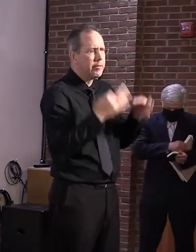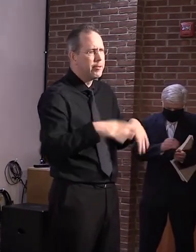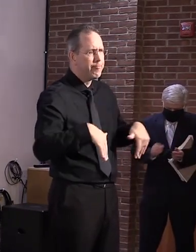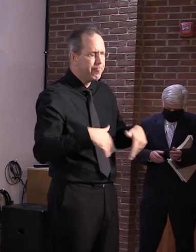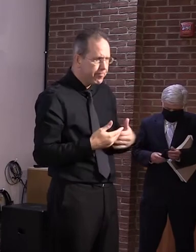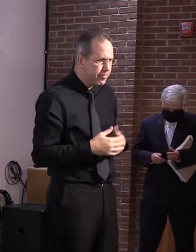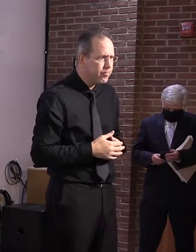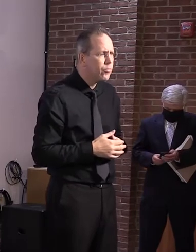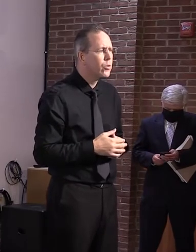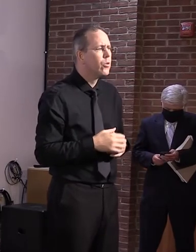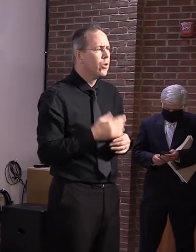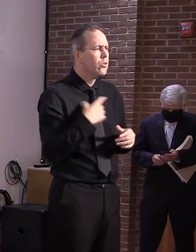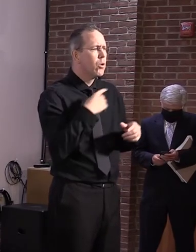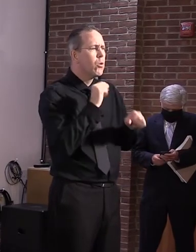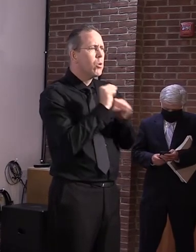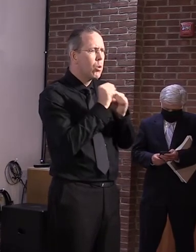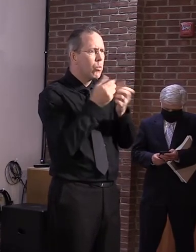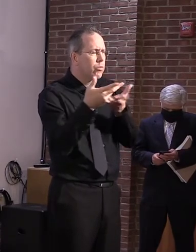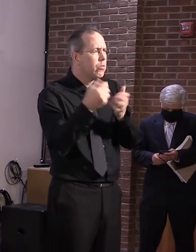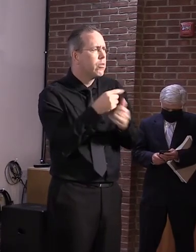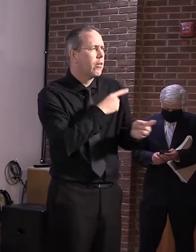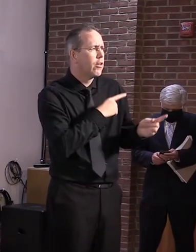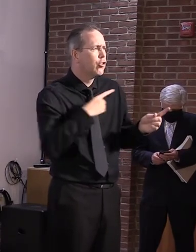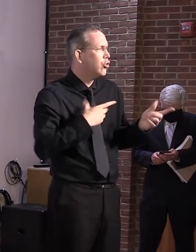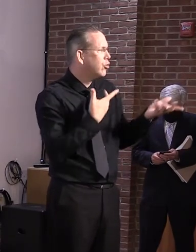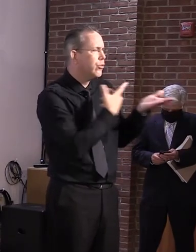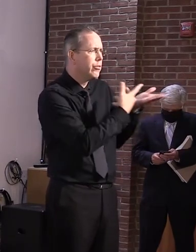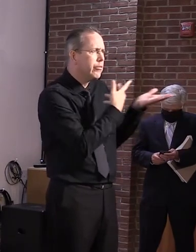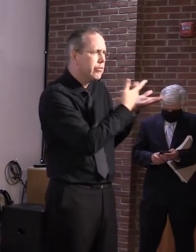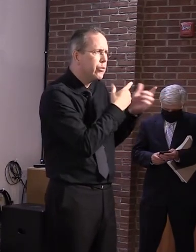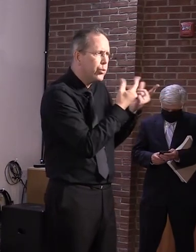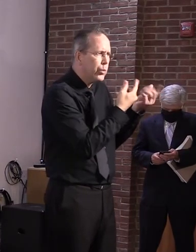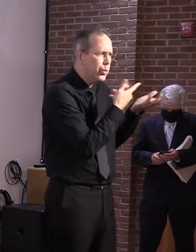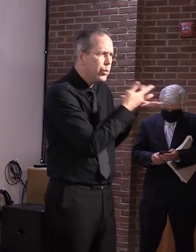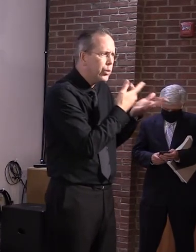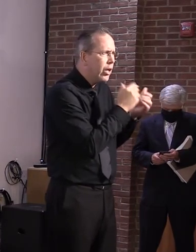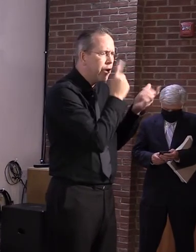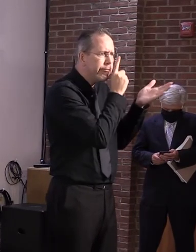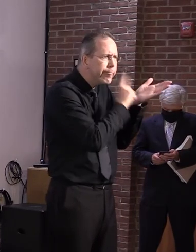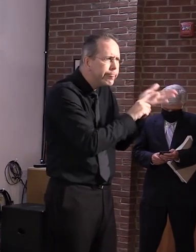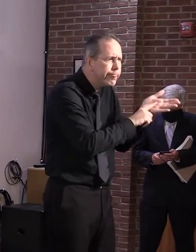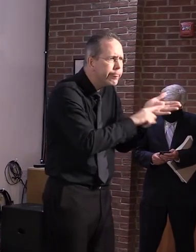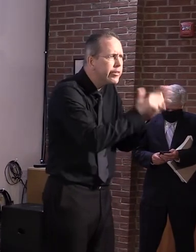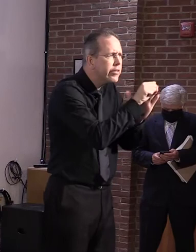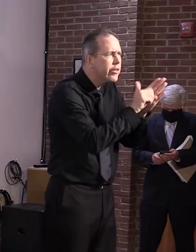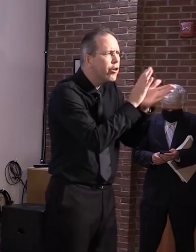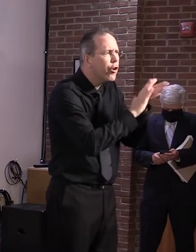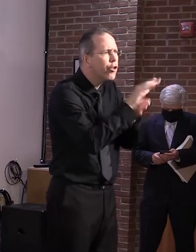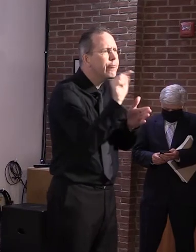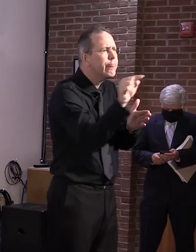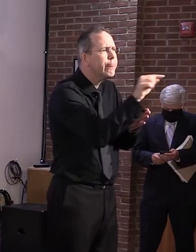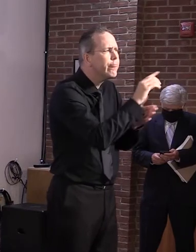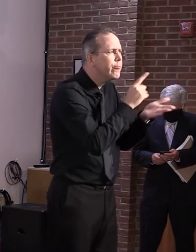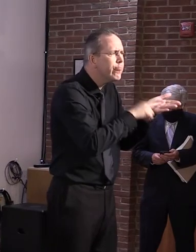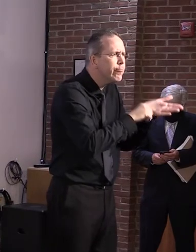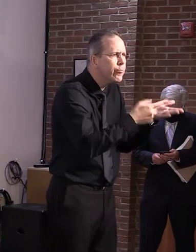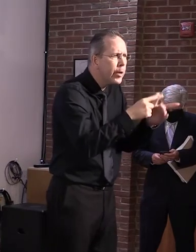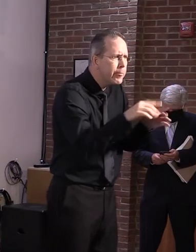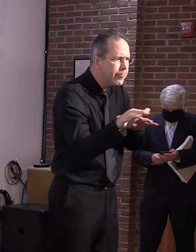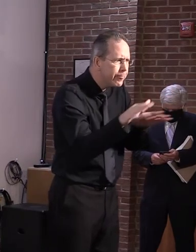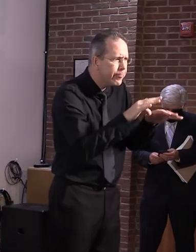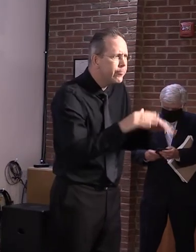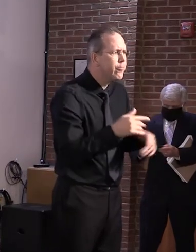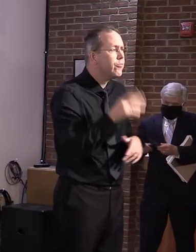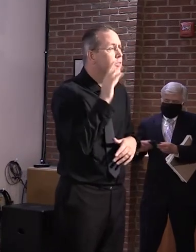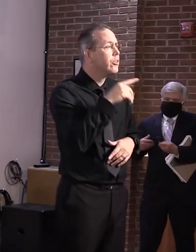and its future. We have received, and we're very appreciative of the funding we've received from the State House, you know,